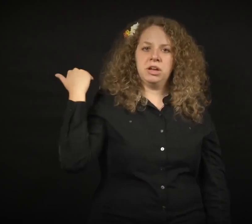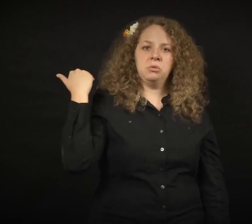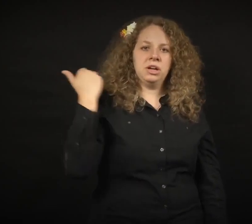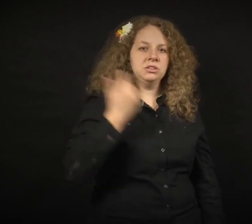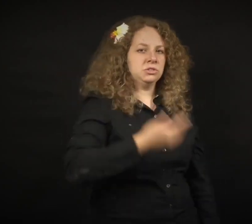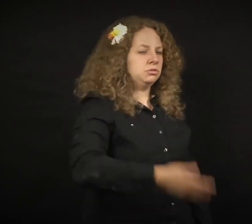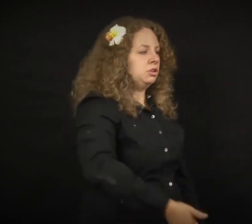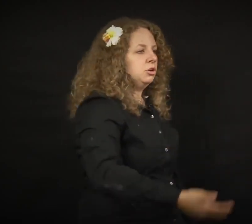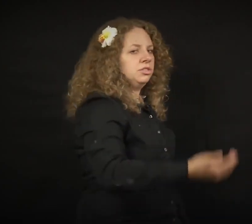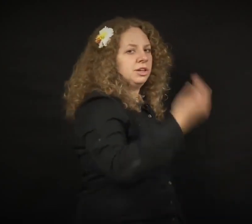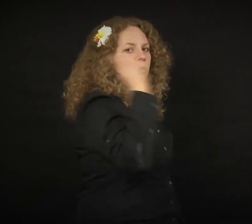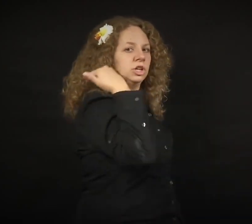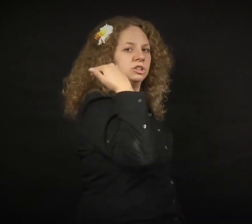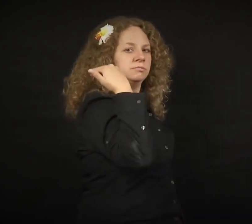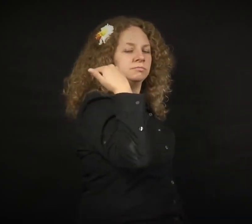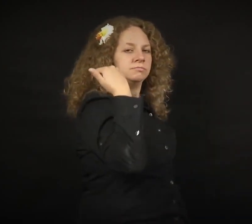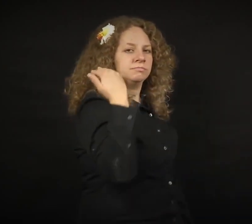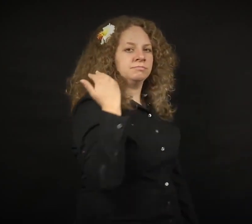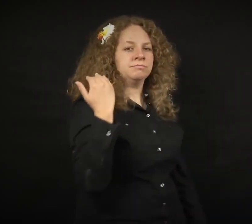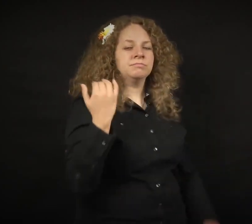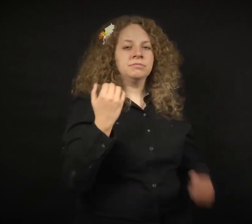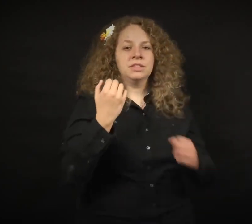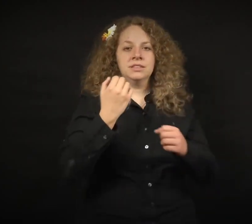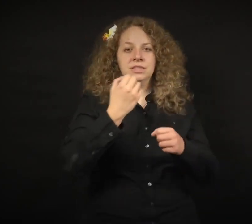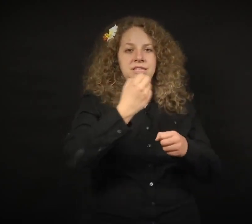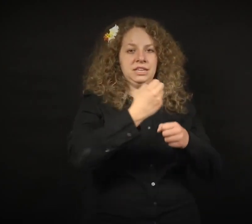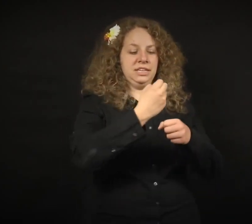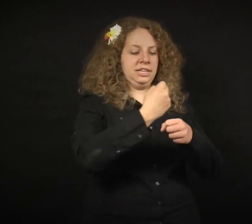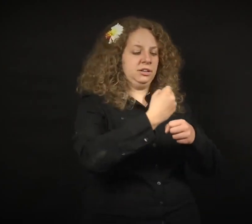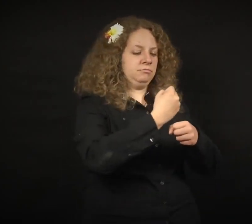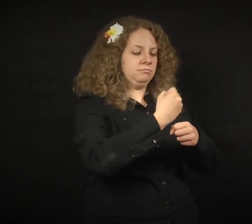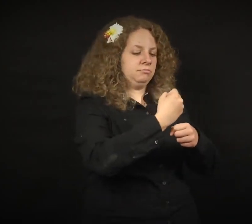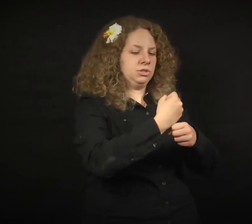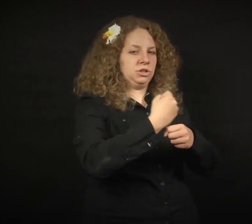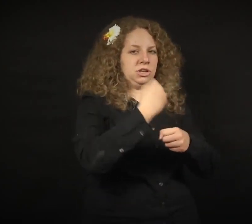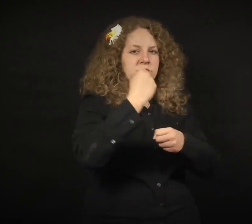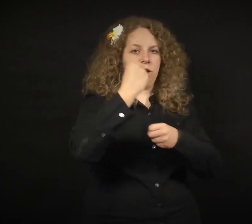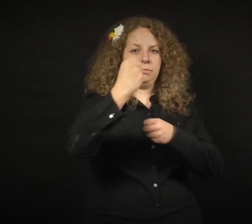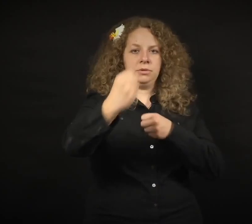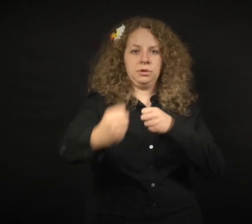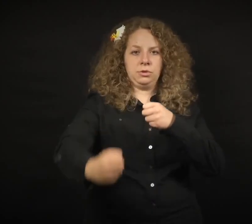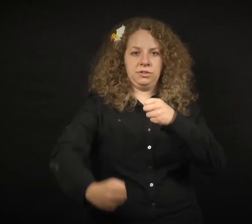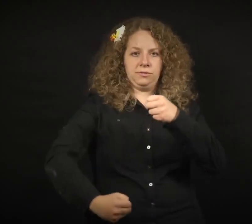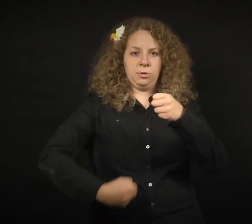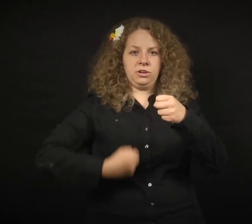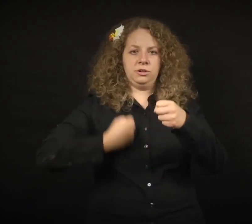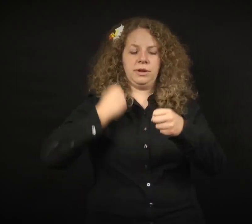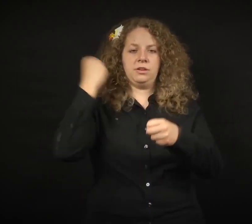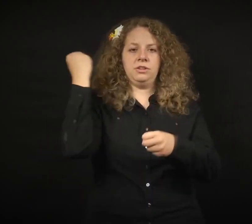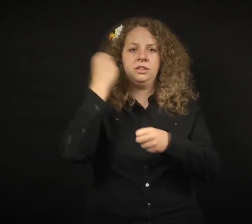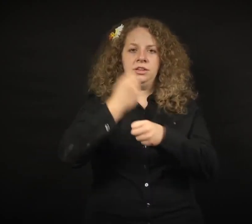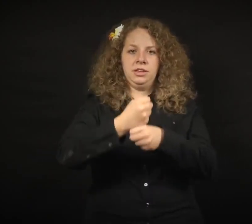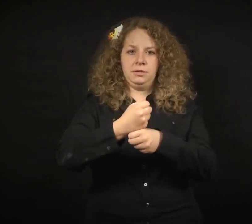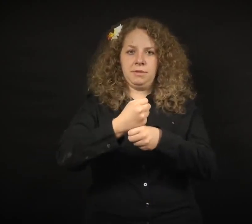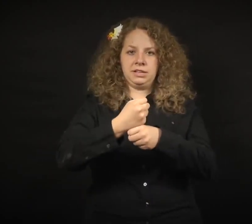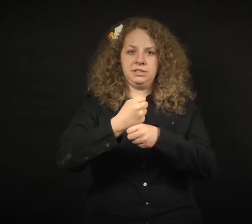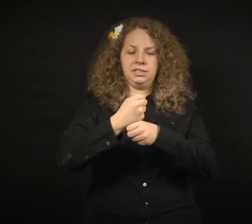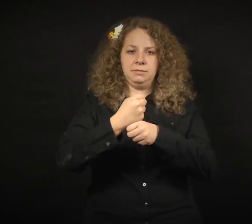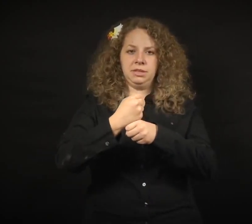I was, they were. The sign year, starting on top, going forward and around, and back to the same